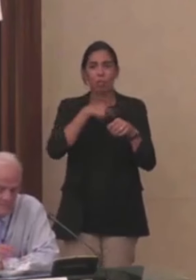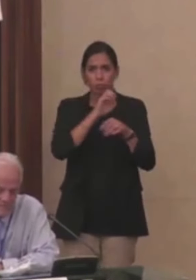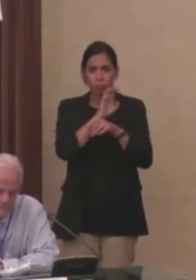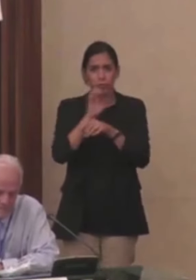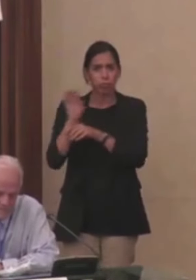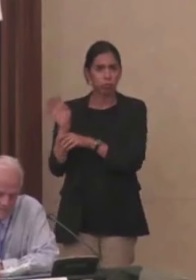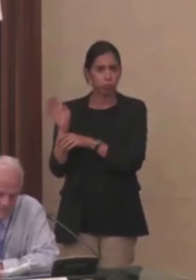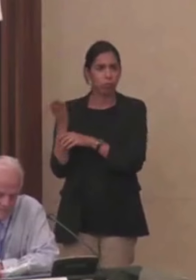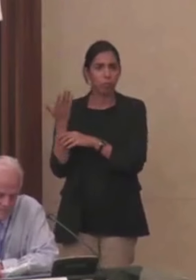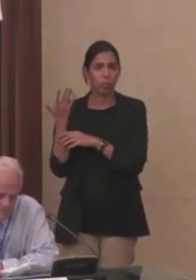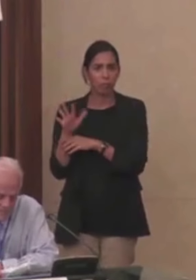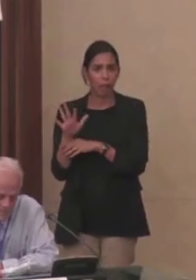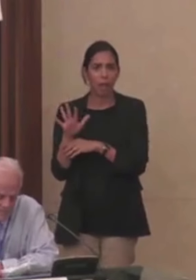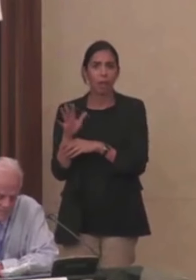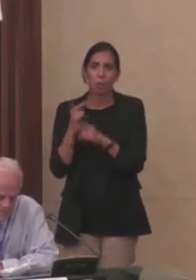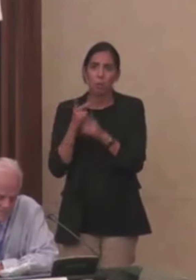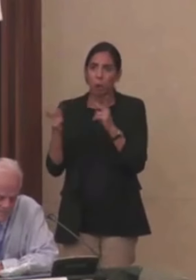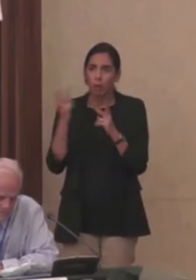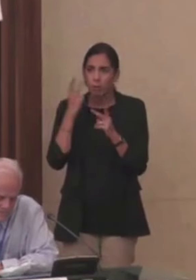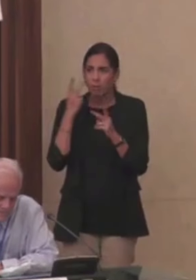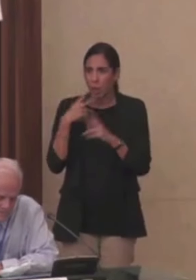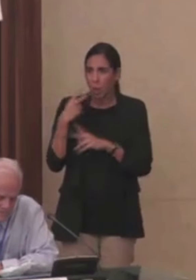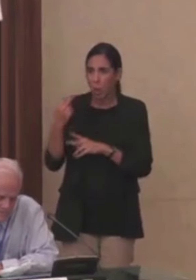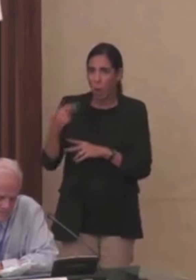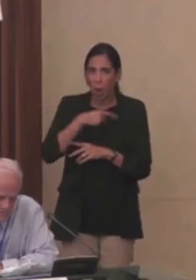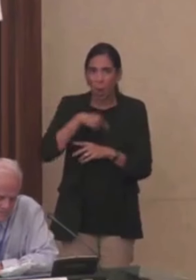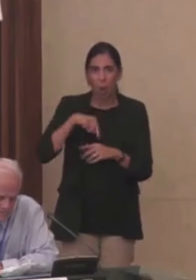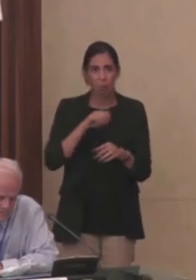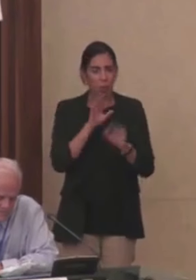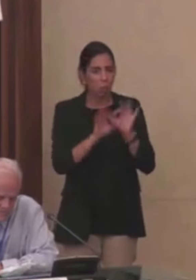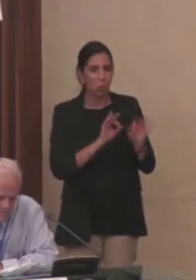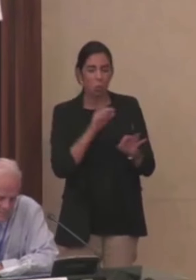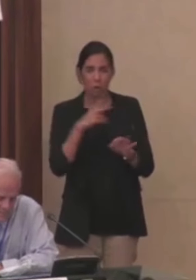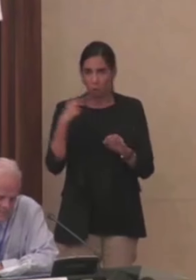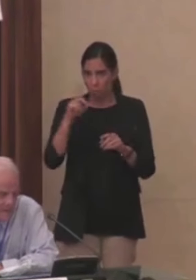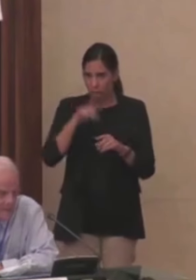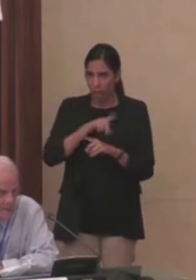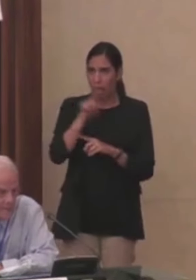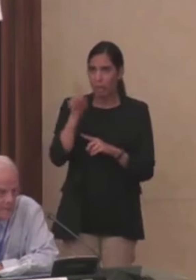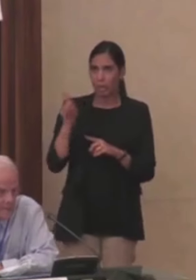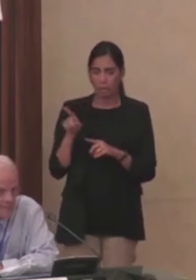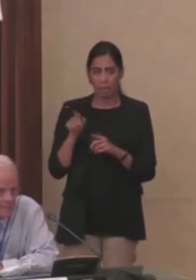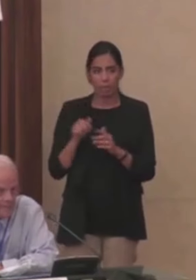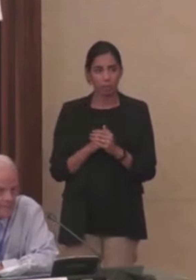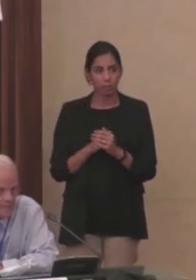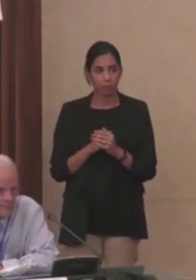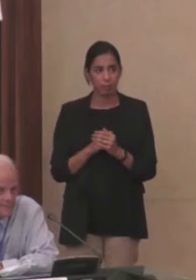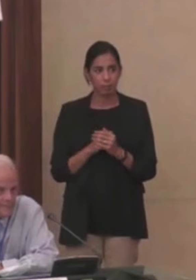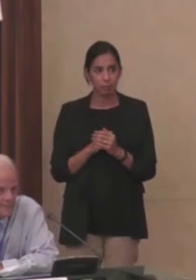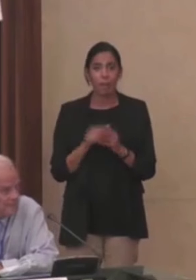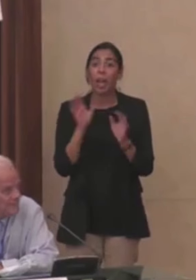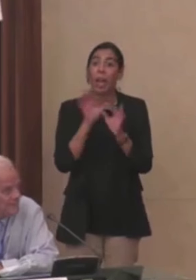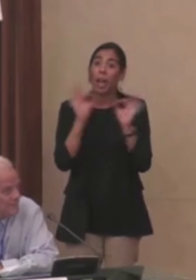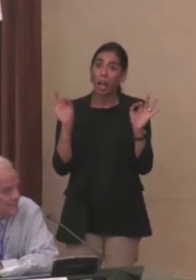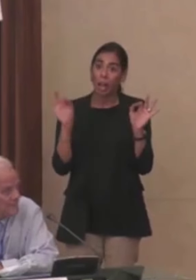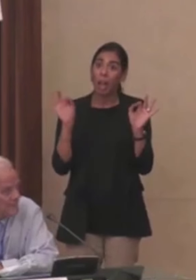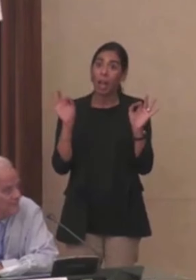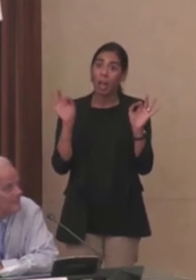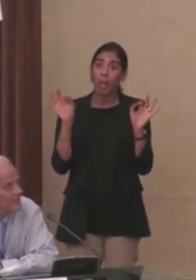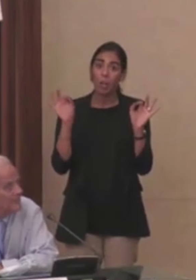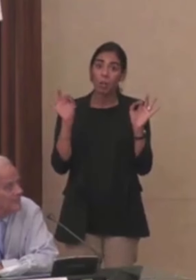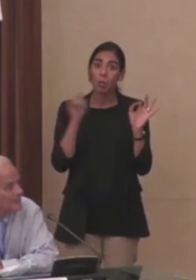them to treat people just like we were doing in their own countries. Some of